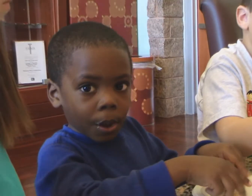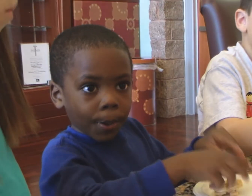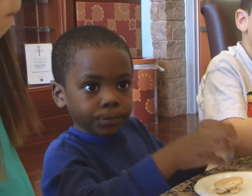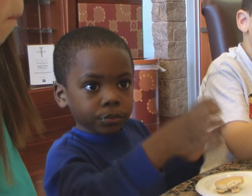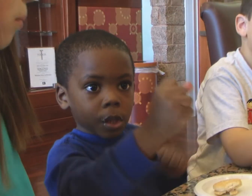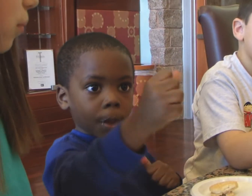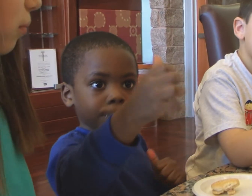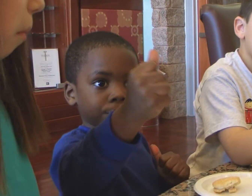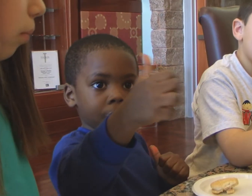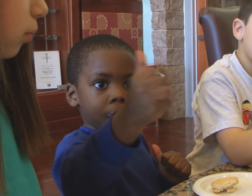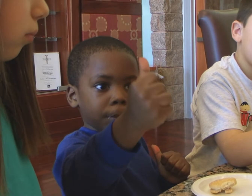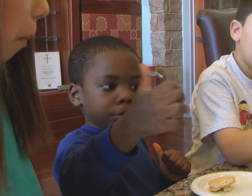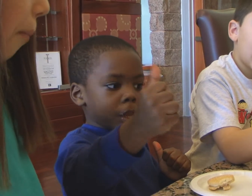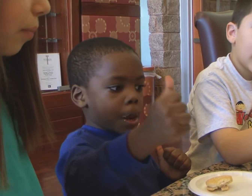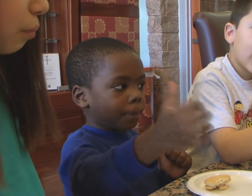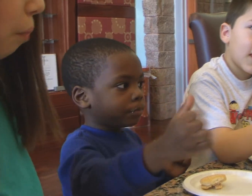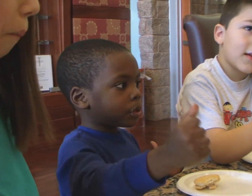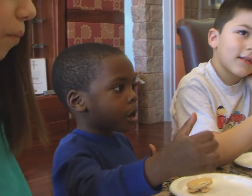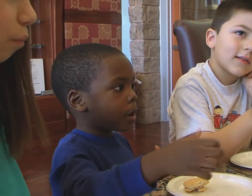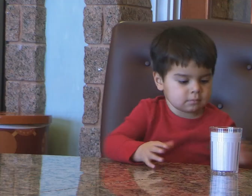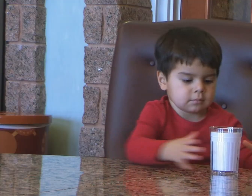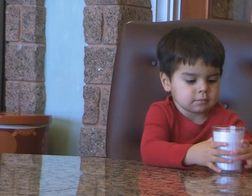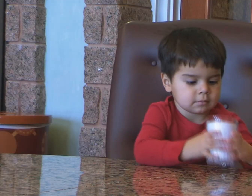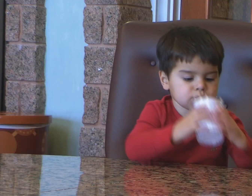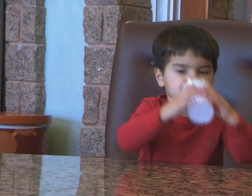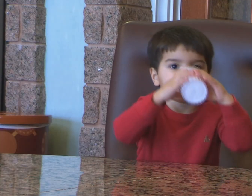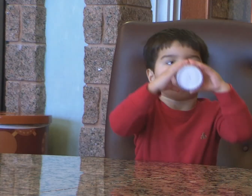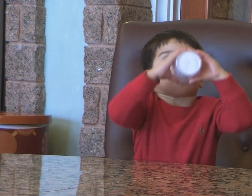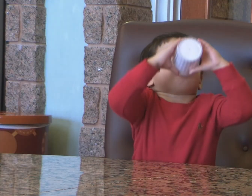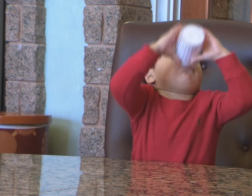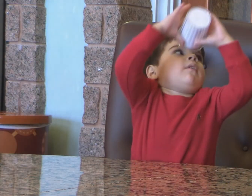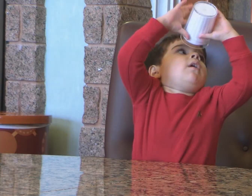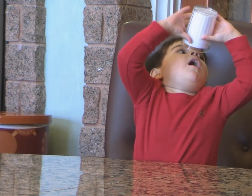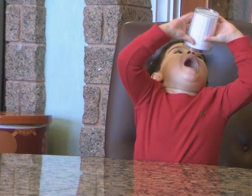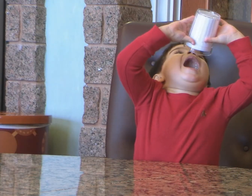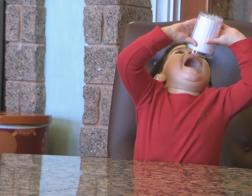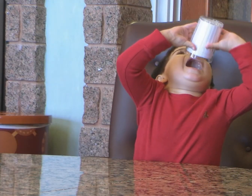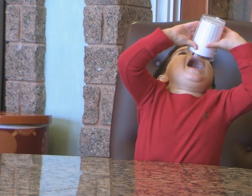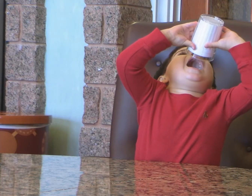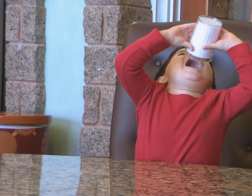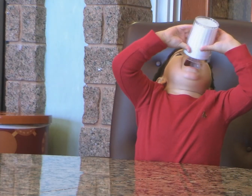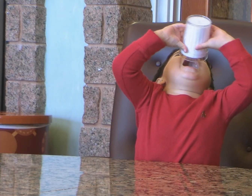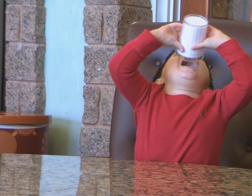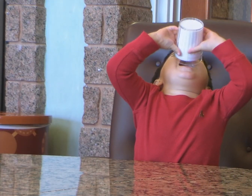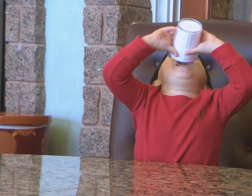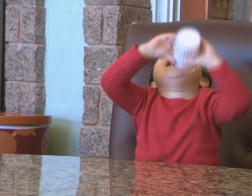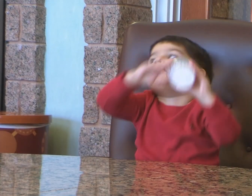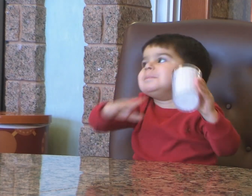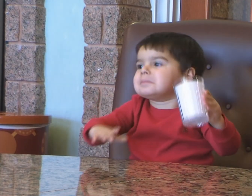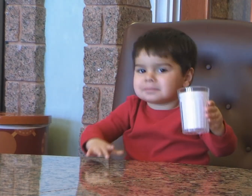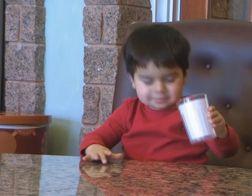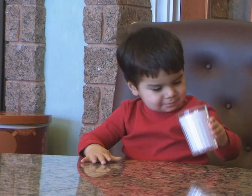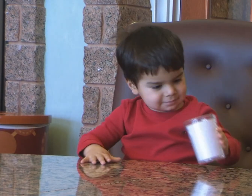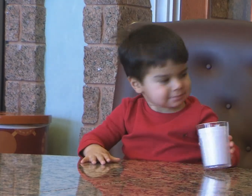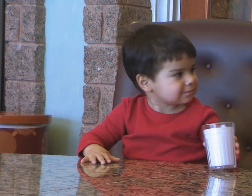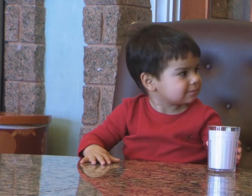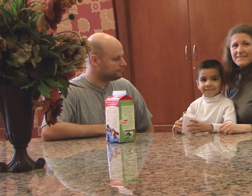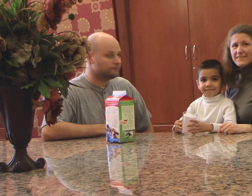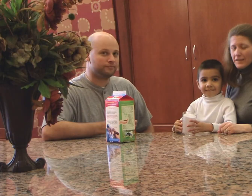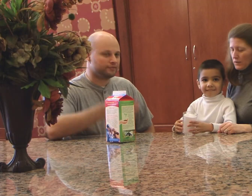like to drink, drink, drink, drink my milk. I like to